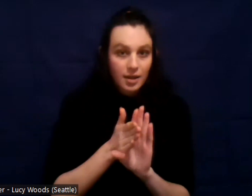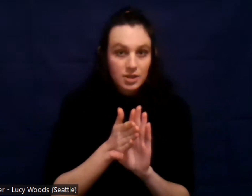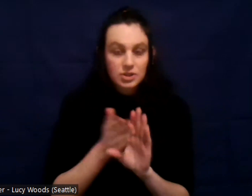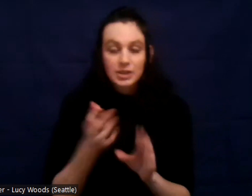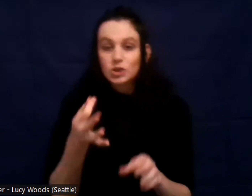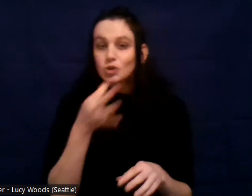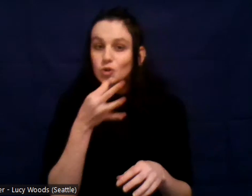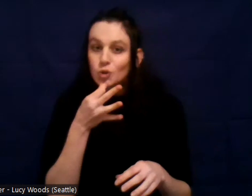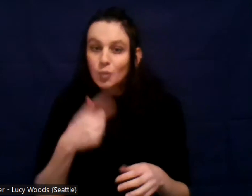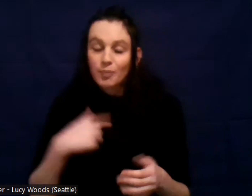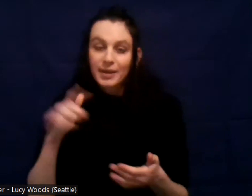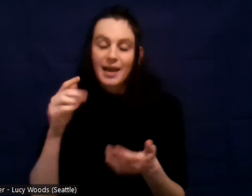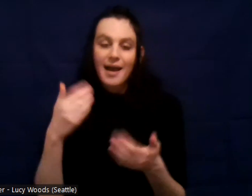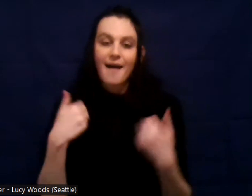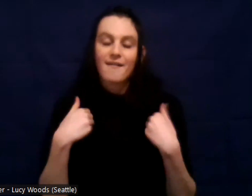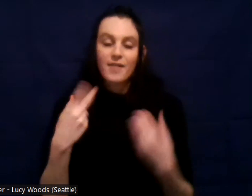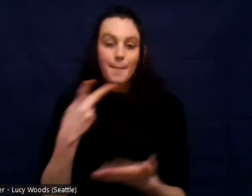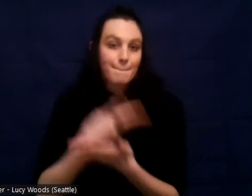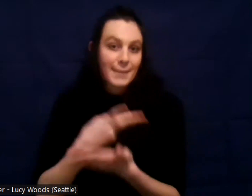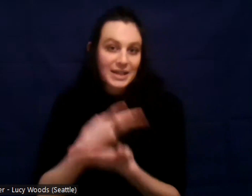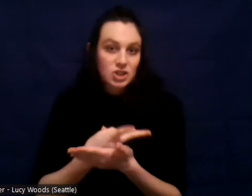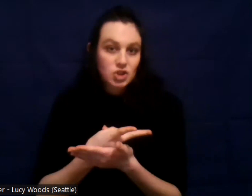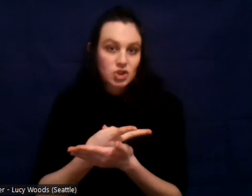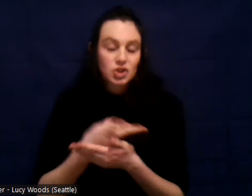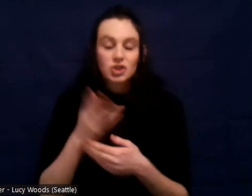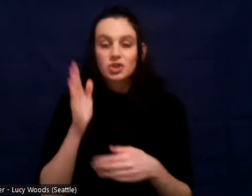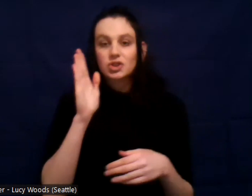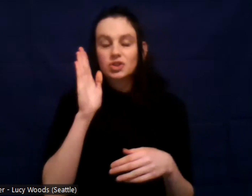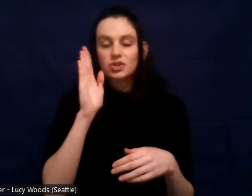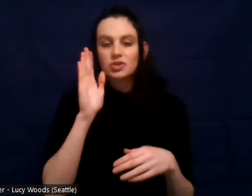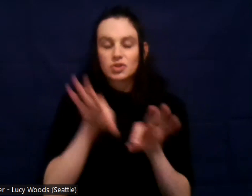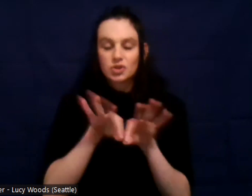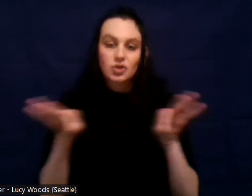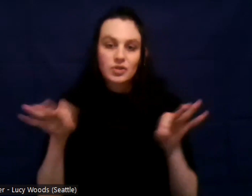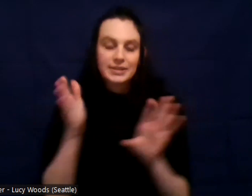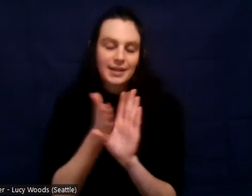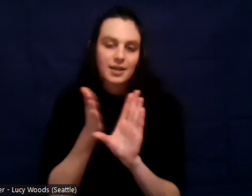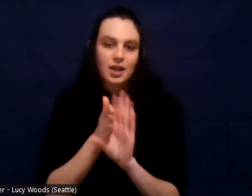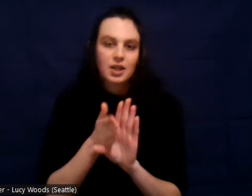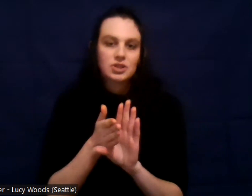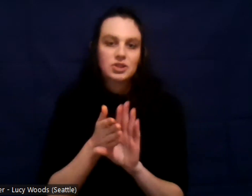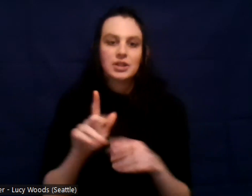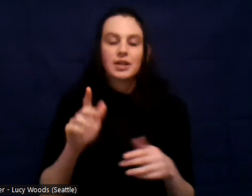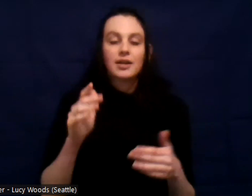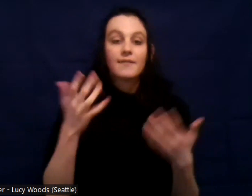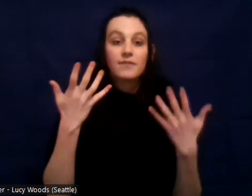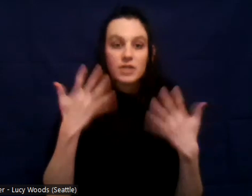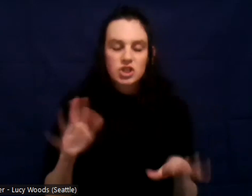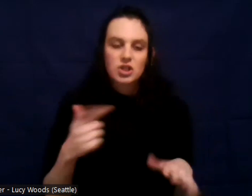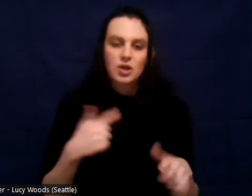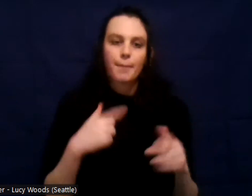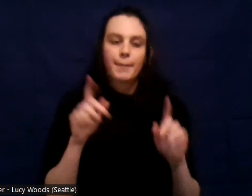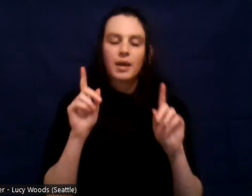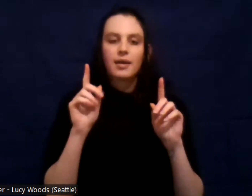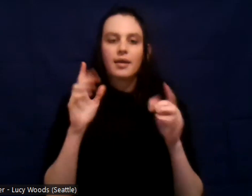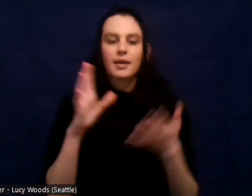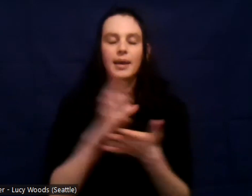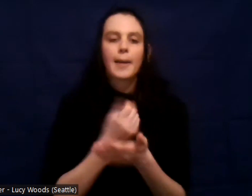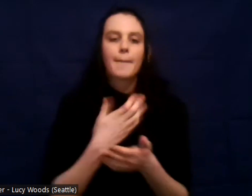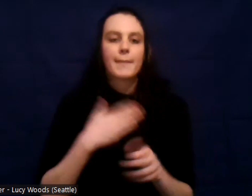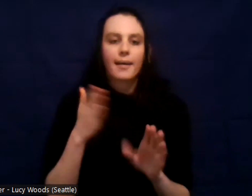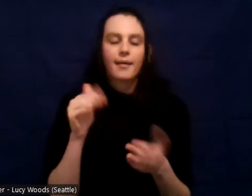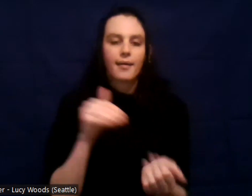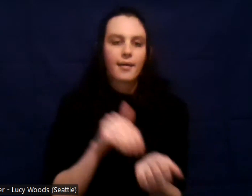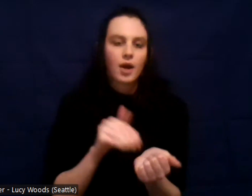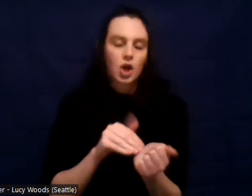not? Um, and my whole existence now is trying to help people just like me. Like I get